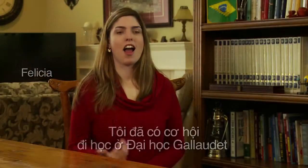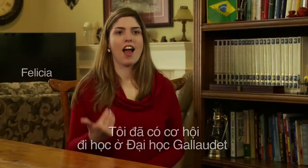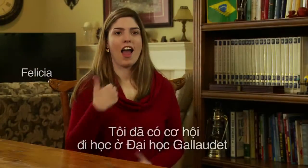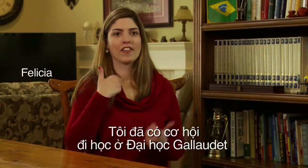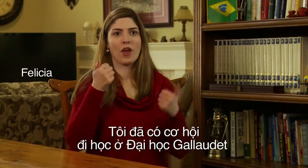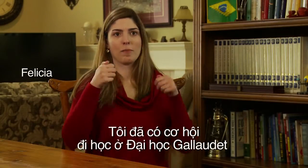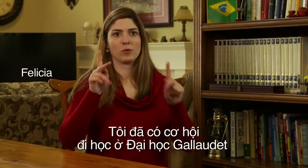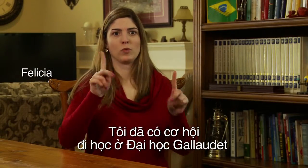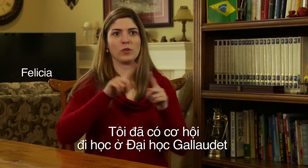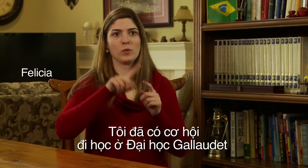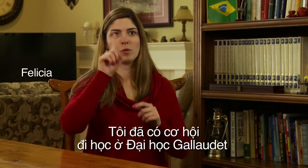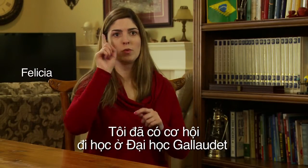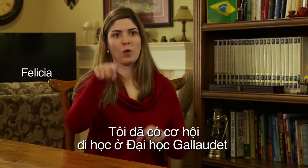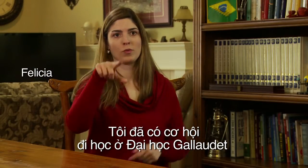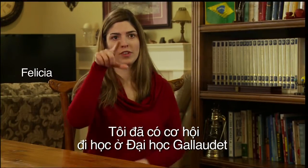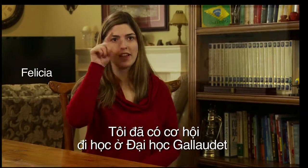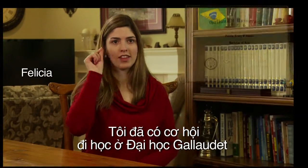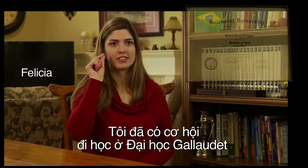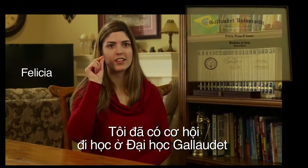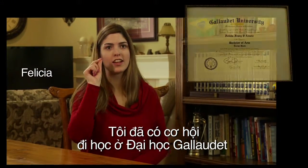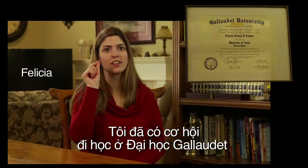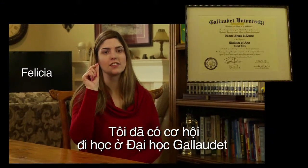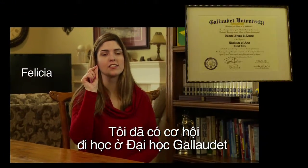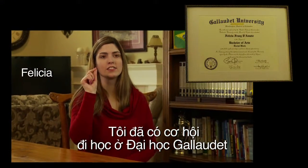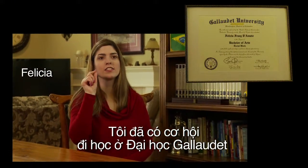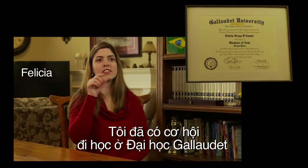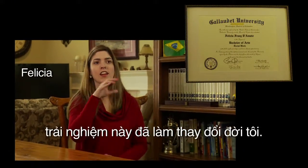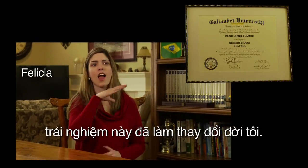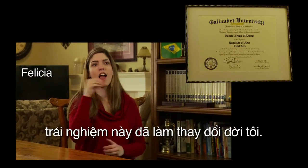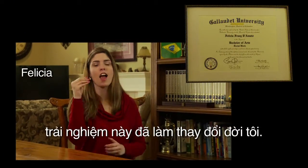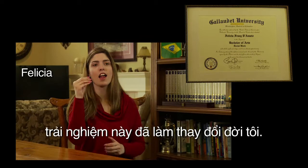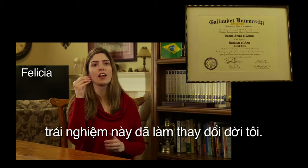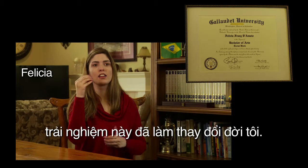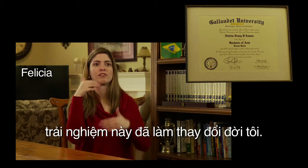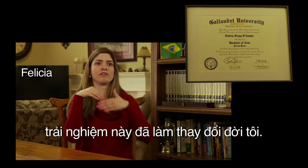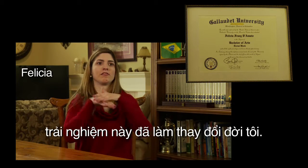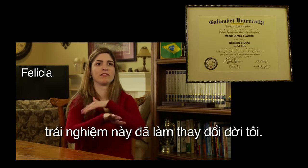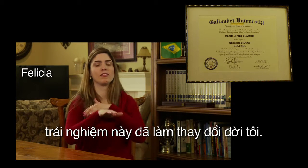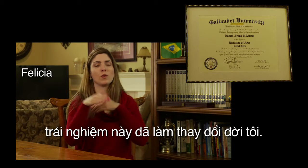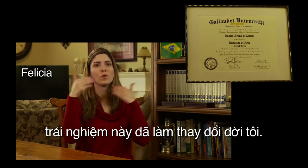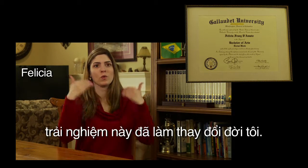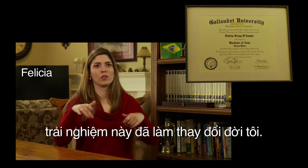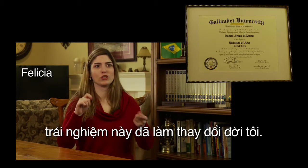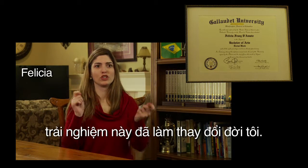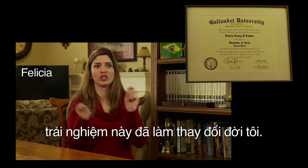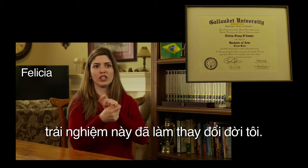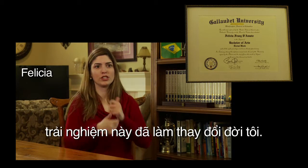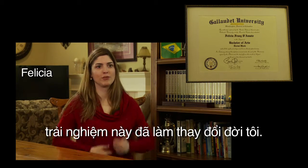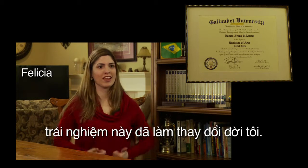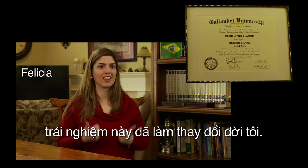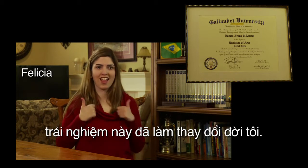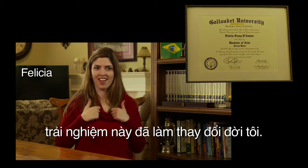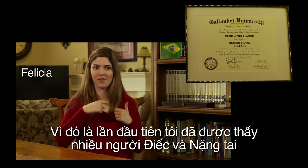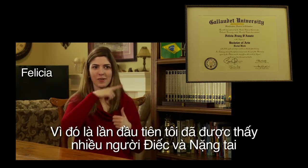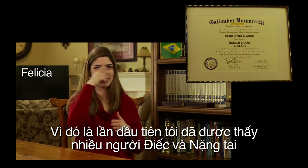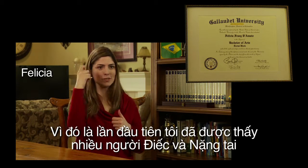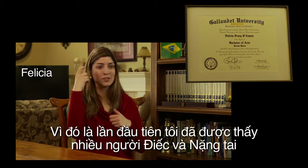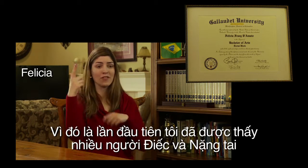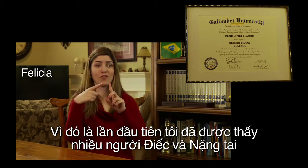I had the opportunity to go to Gallaudet University. And that experience changed my life because it was the